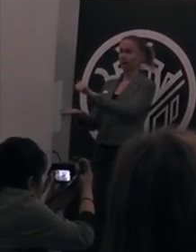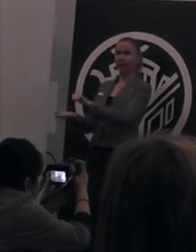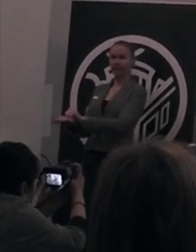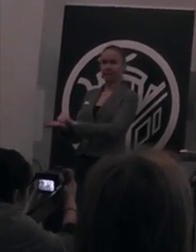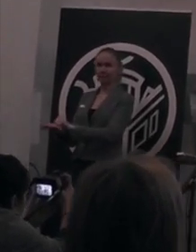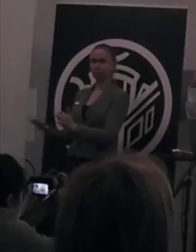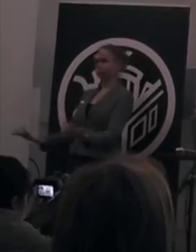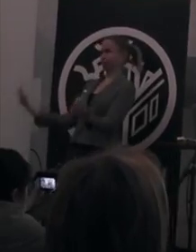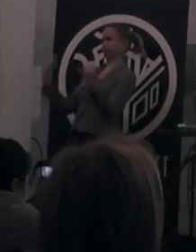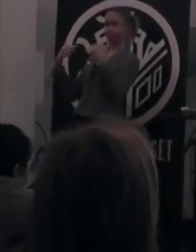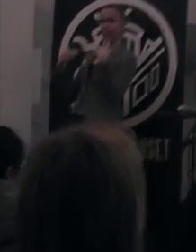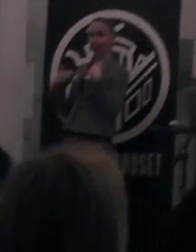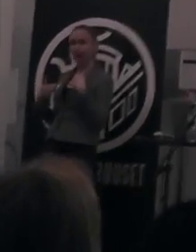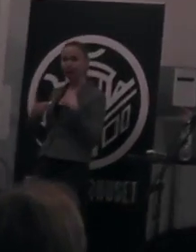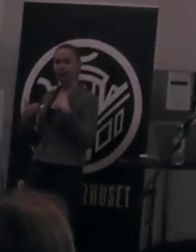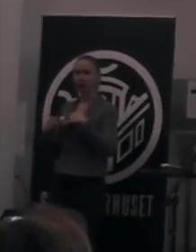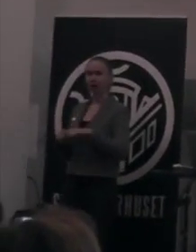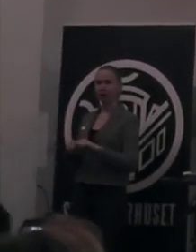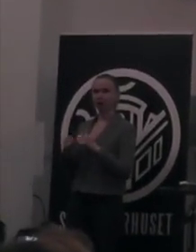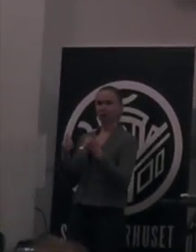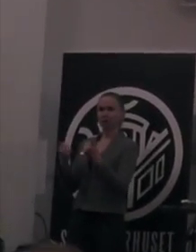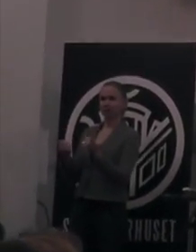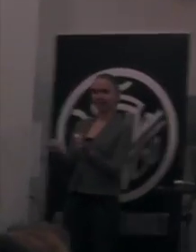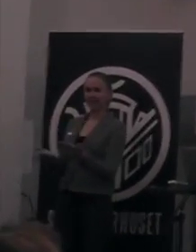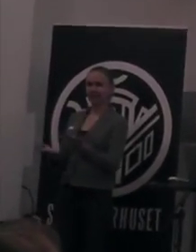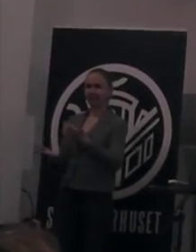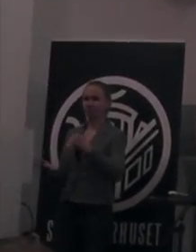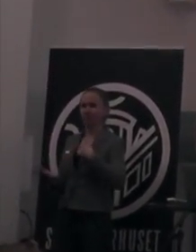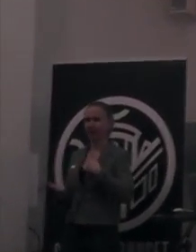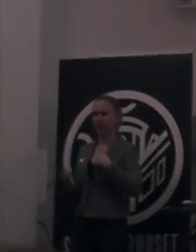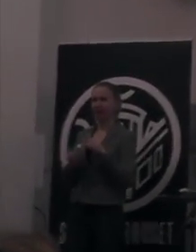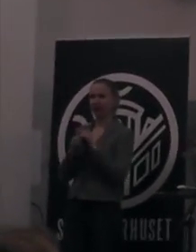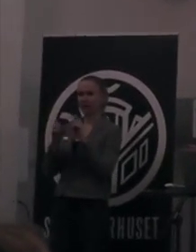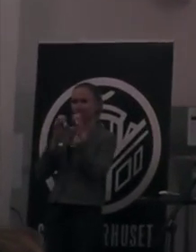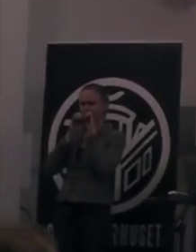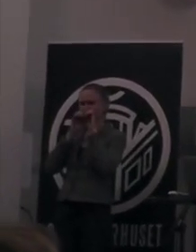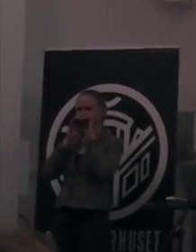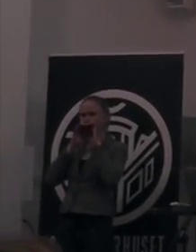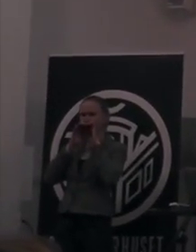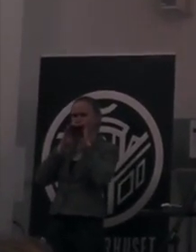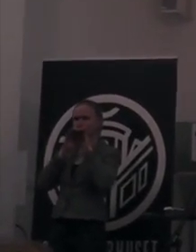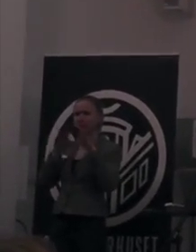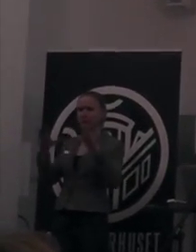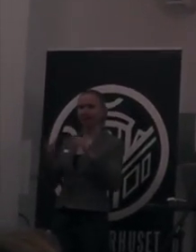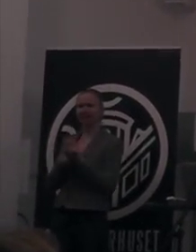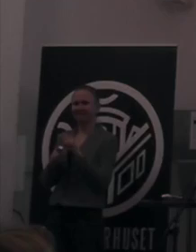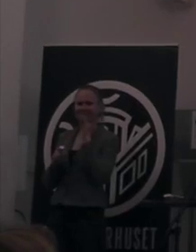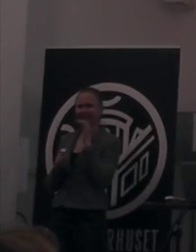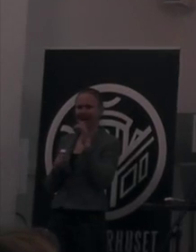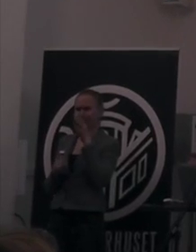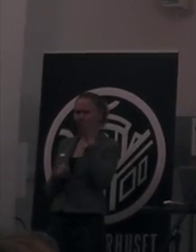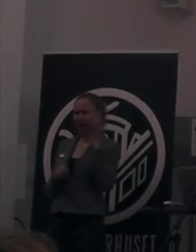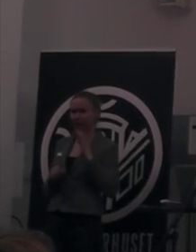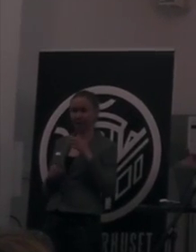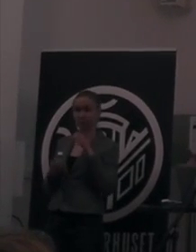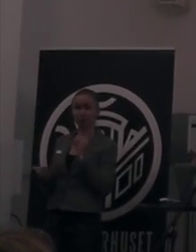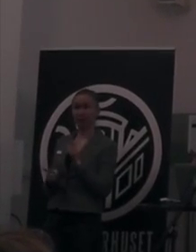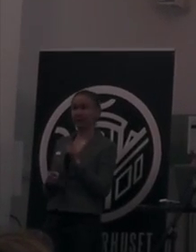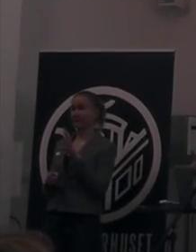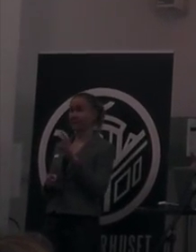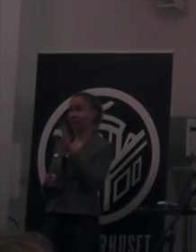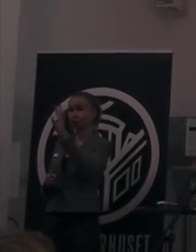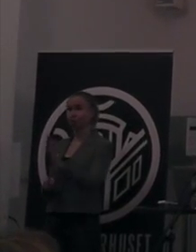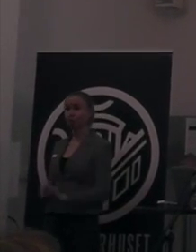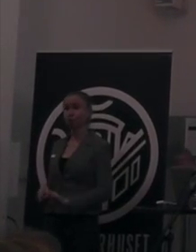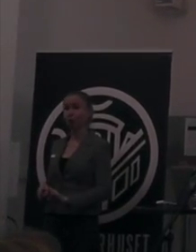me, and I, you know, they gave me a bullhorn, I don't speak Hungarian. And there was maybe, you know, as many as